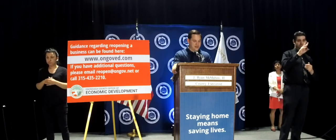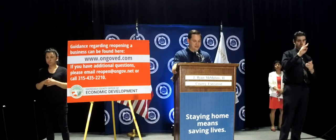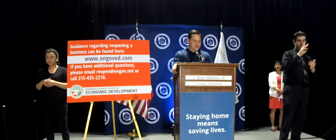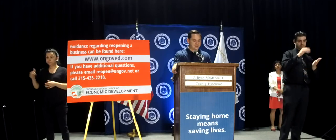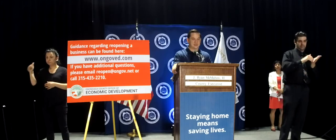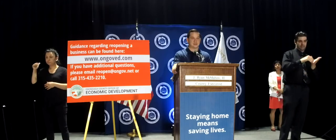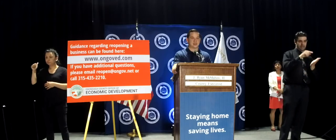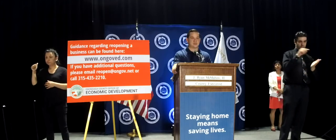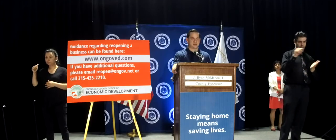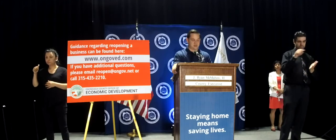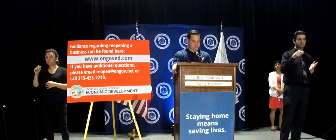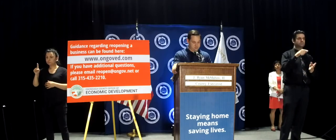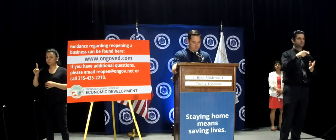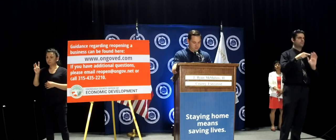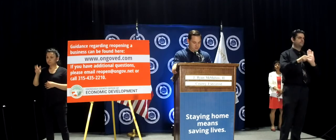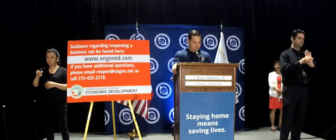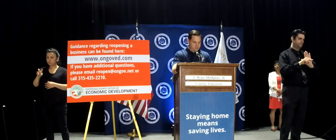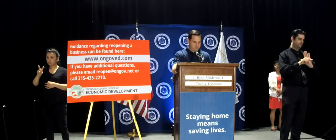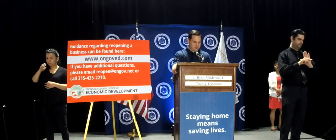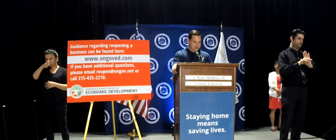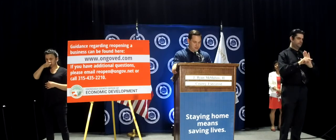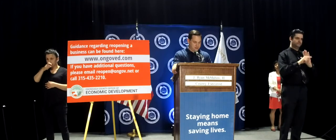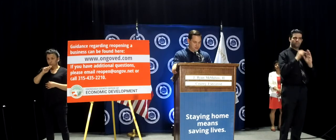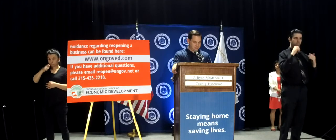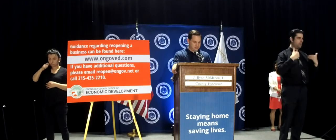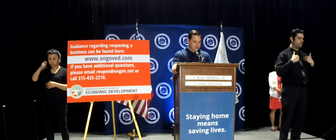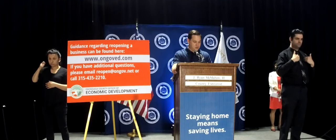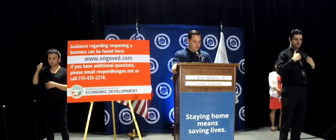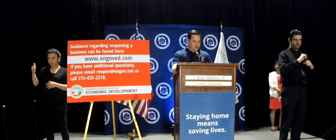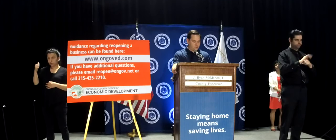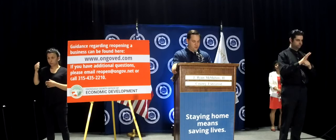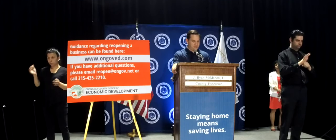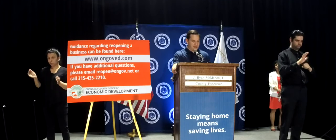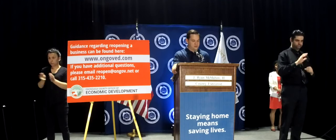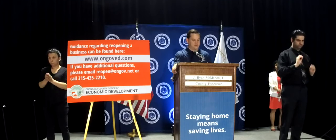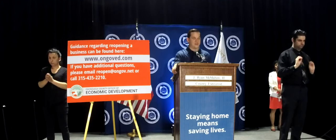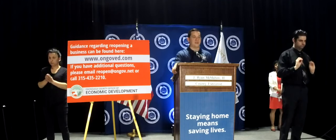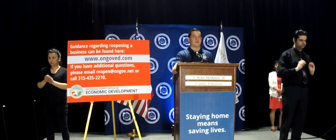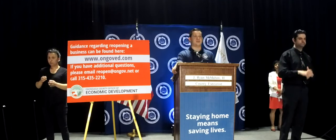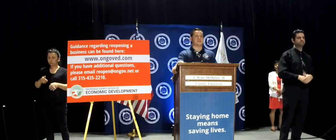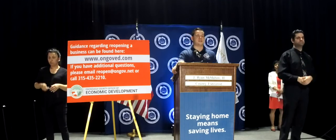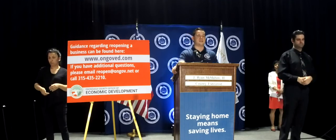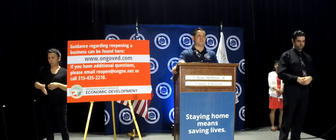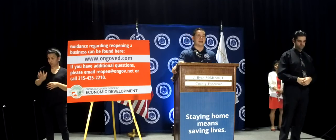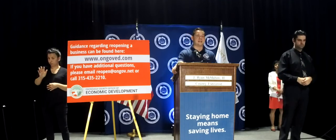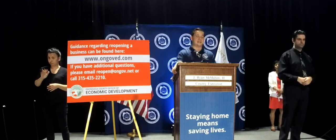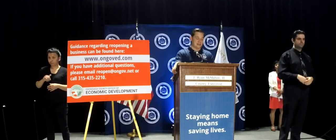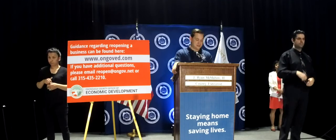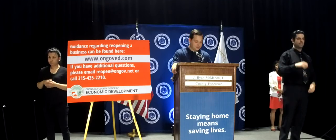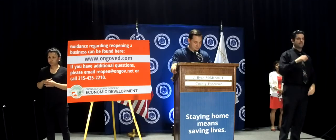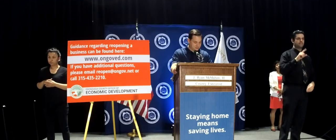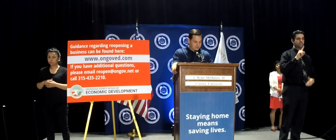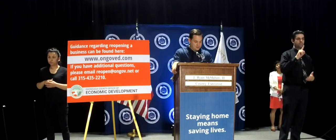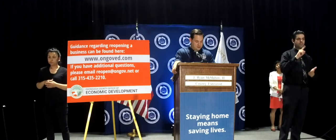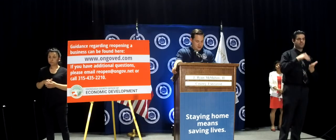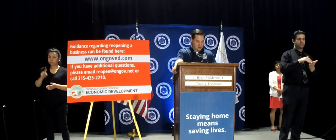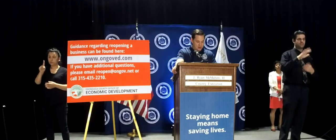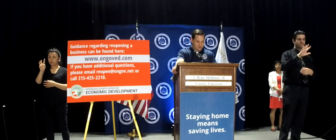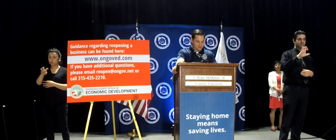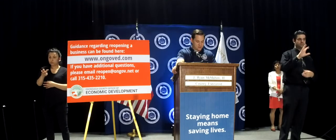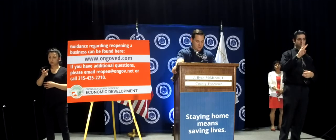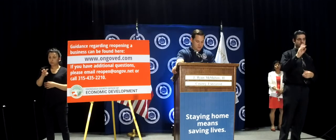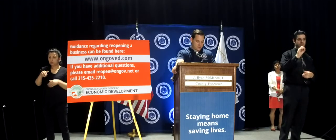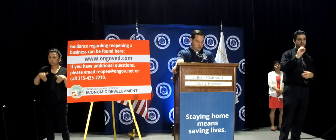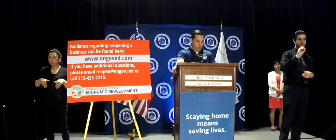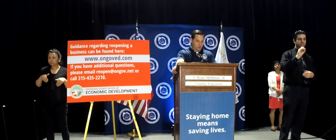1,289 tests since yesterday, a lot of tests. We have 1,560 pending tests.